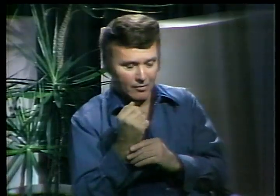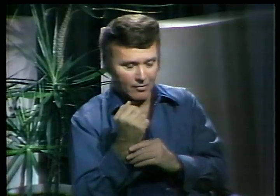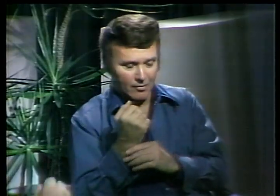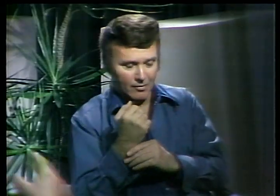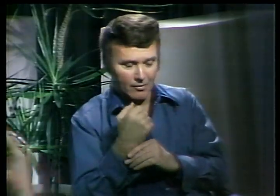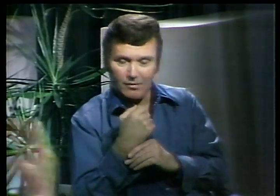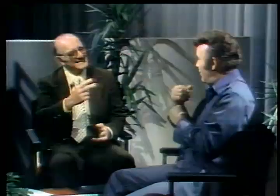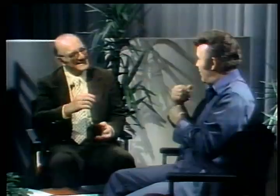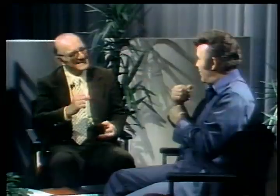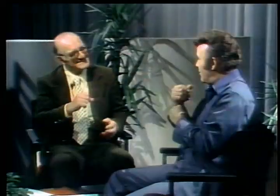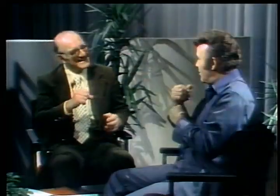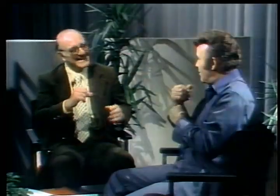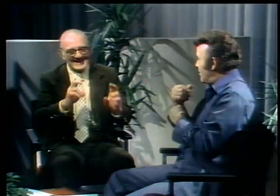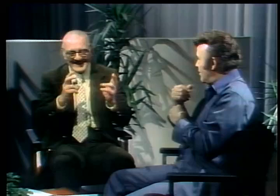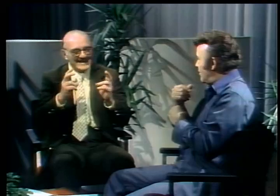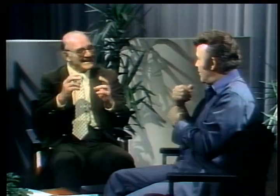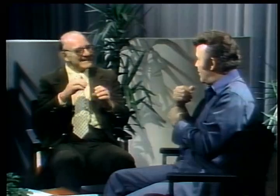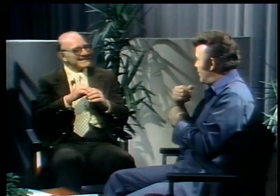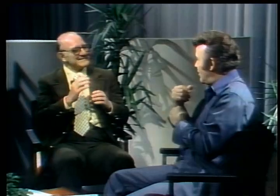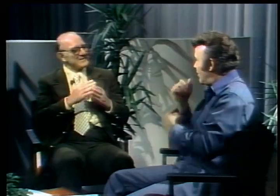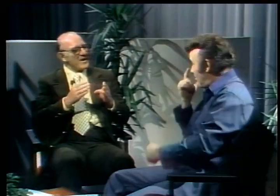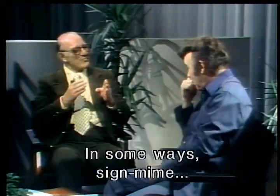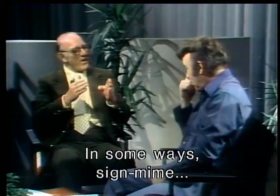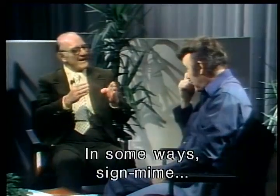I see, yes. In some ways,